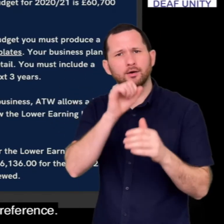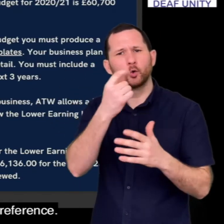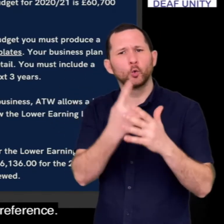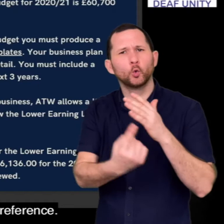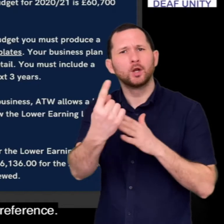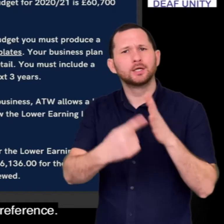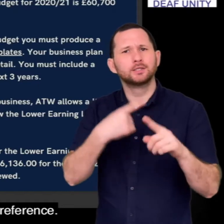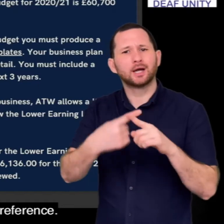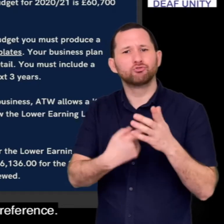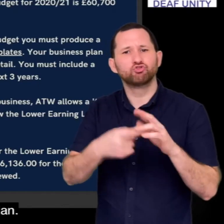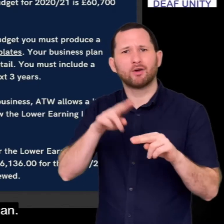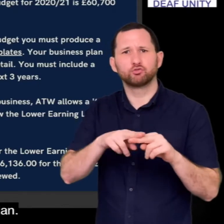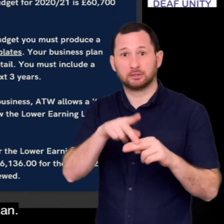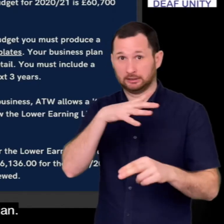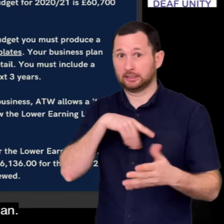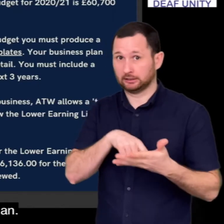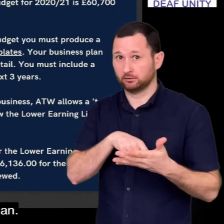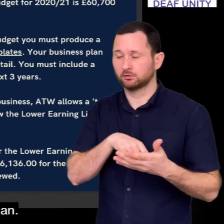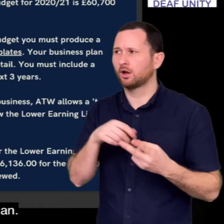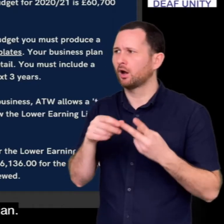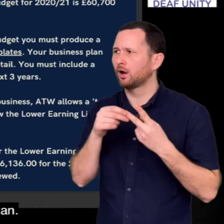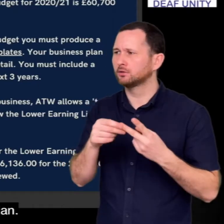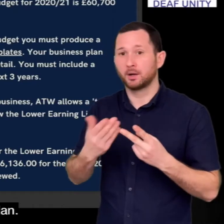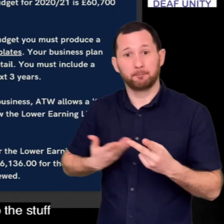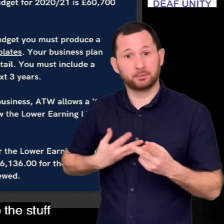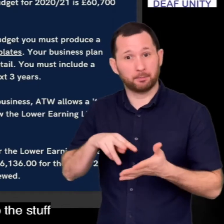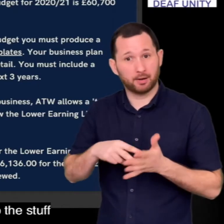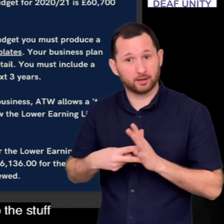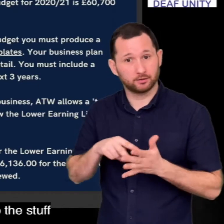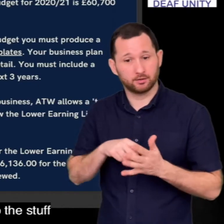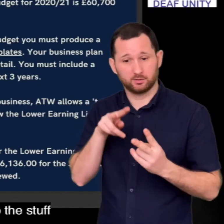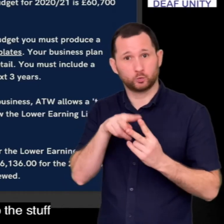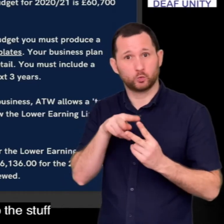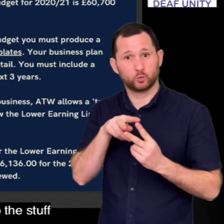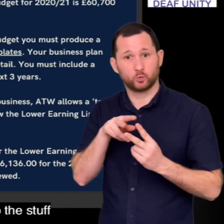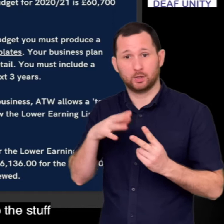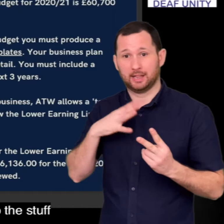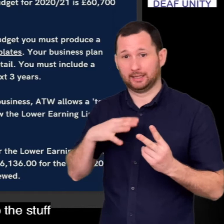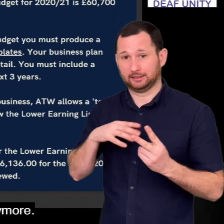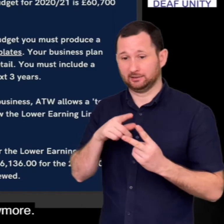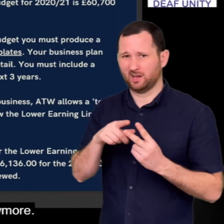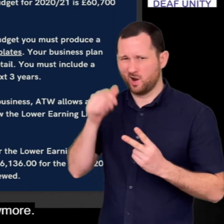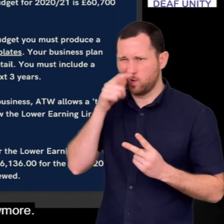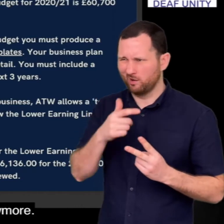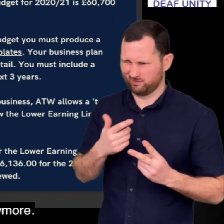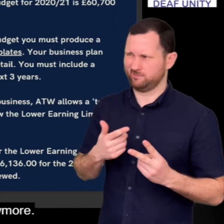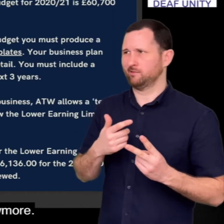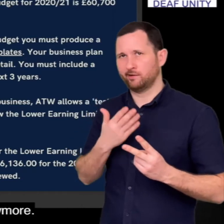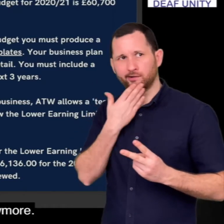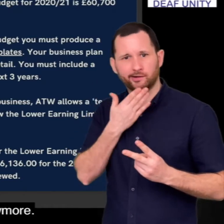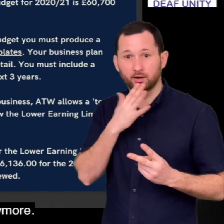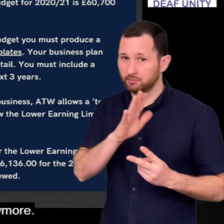tax reference, you need a business plan. So yeah, we're going back to the stuff that's not so much fun